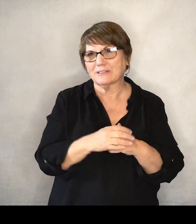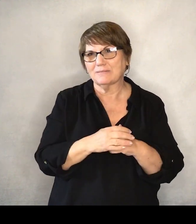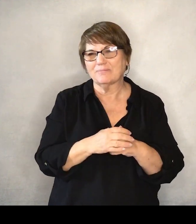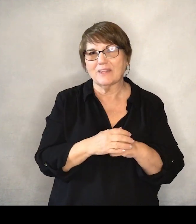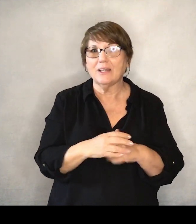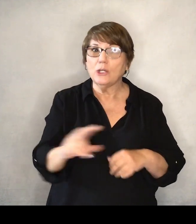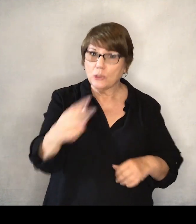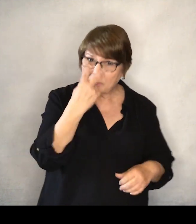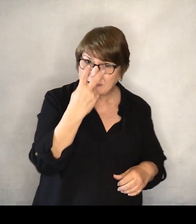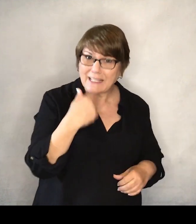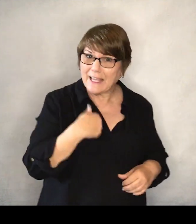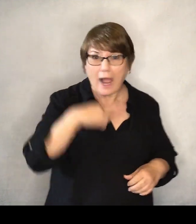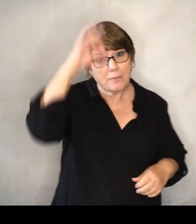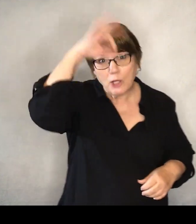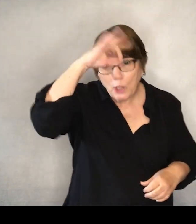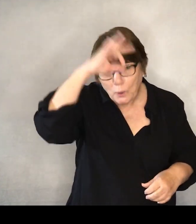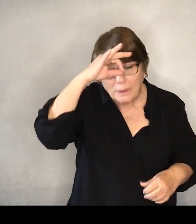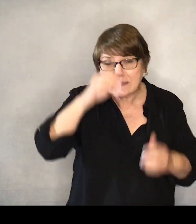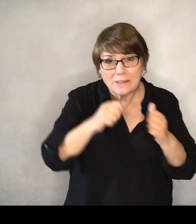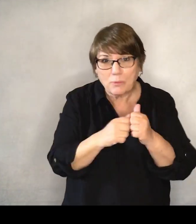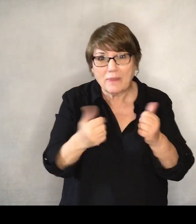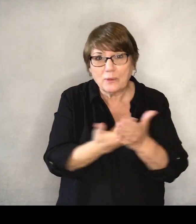You can see why I'm clueless.